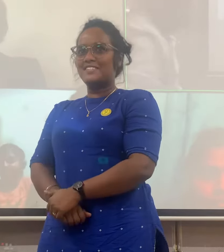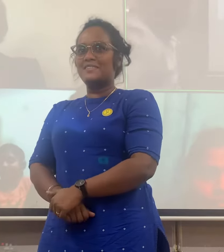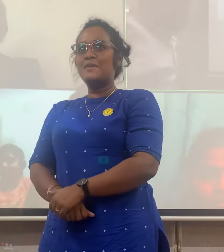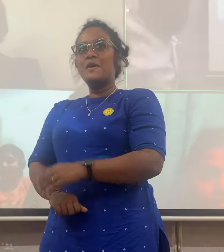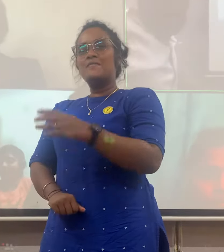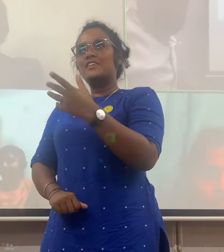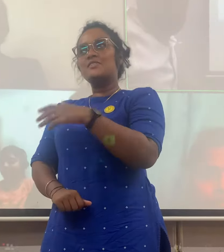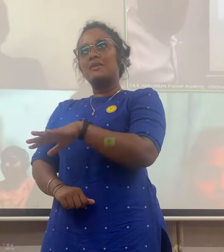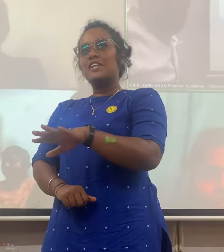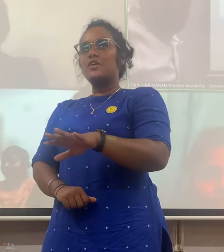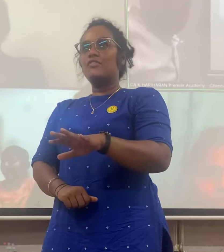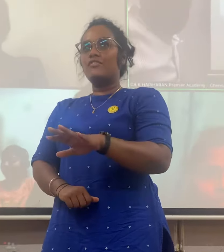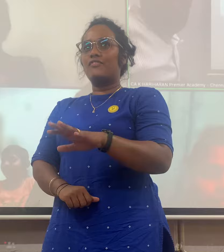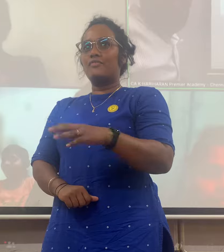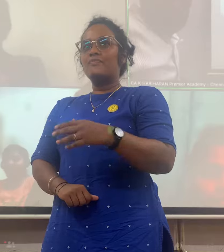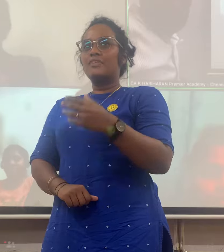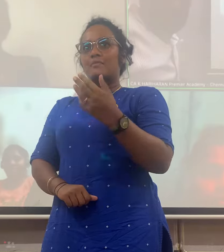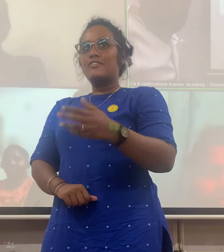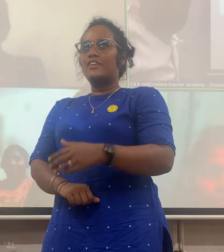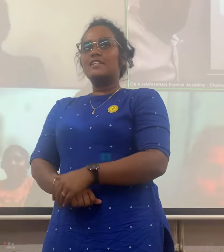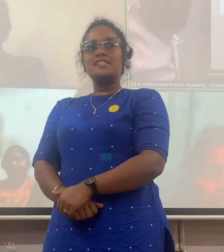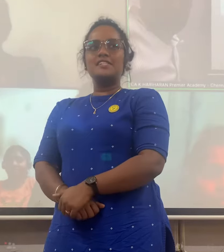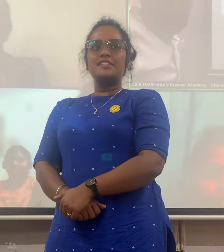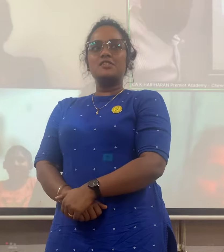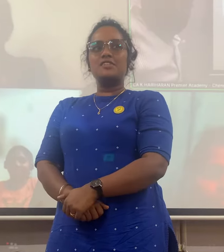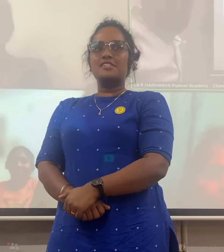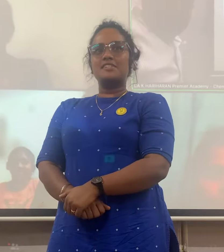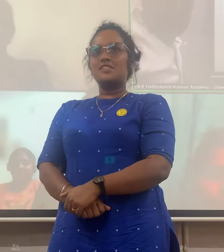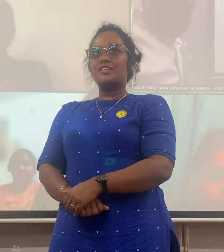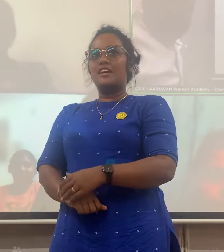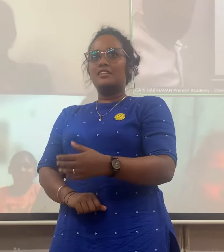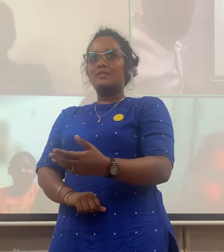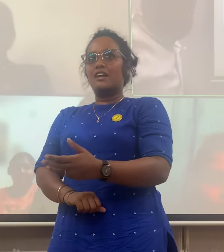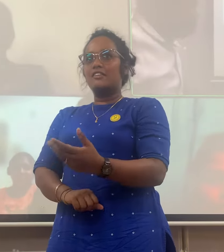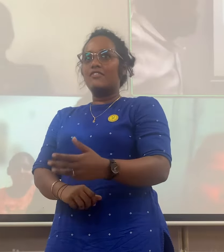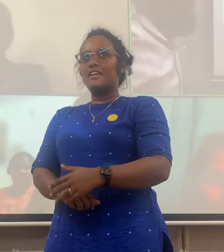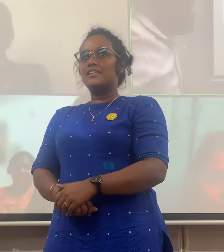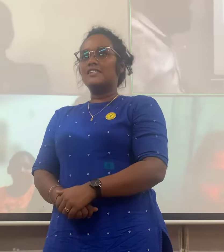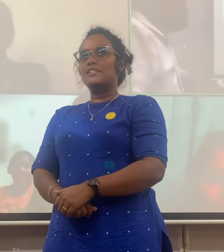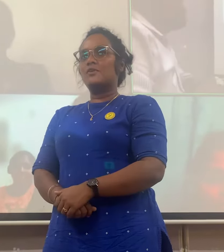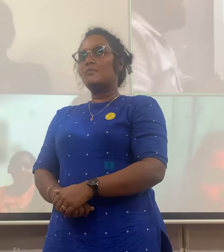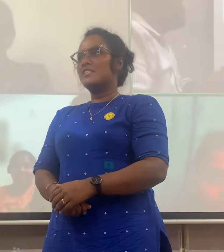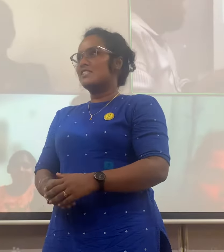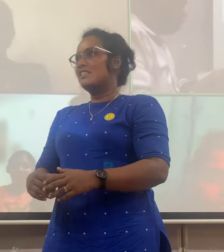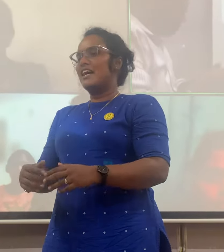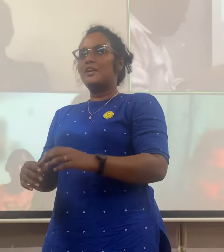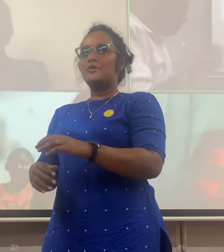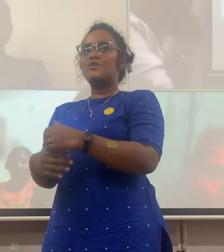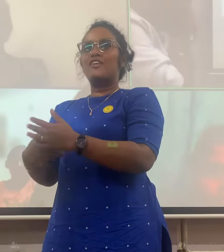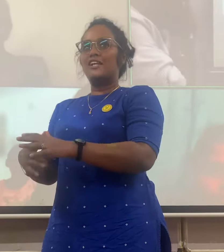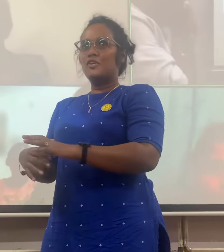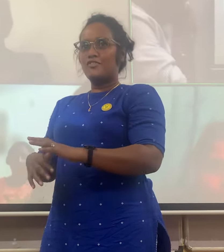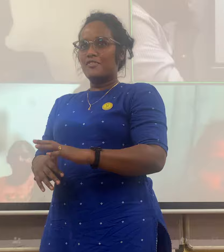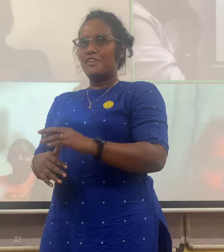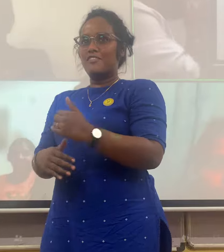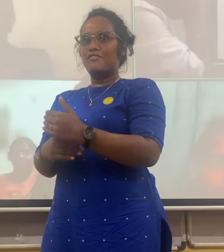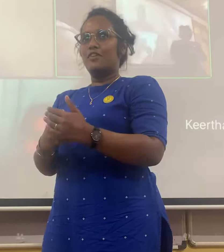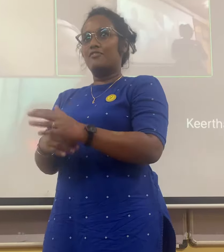sir. Because many of my friends and seniors were suggested other faculties and all, but still I know the value of for FM